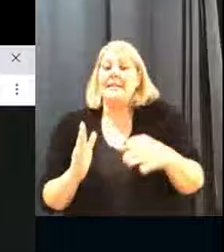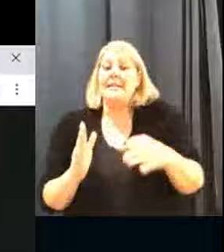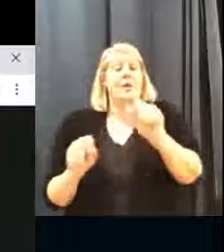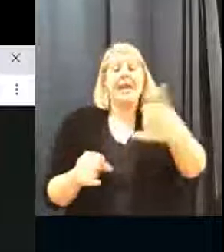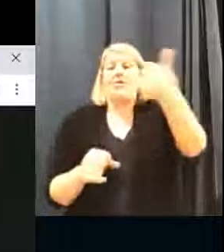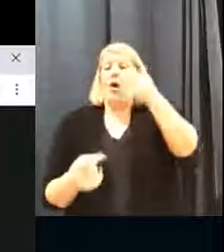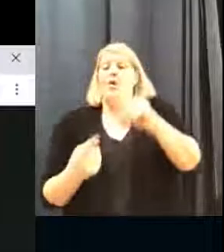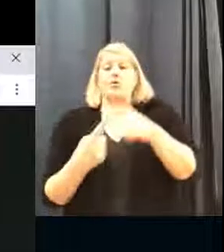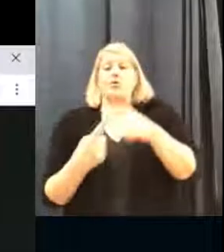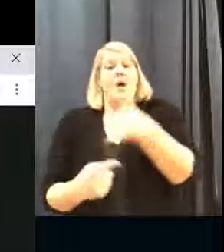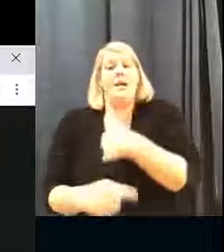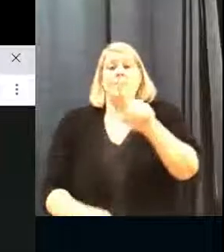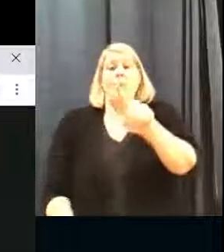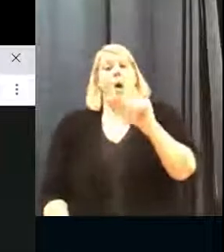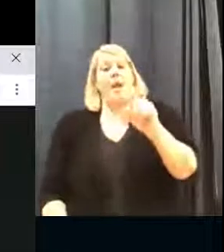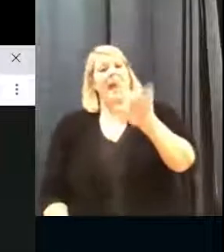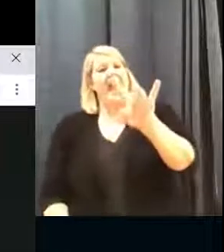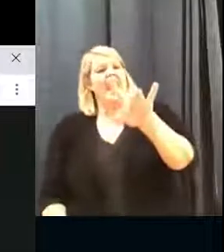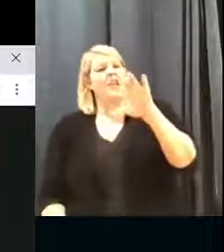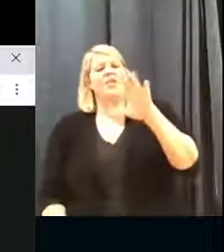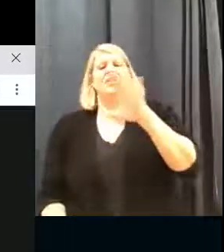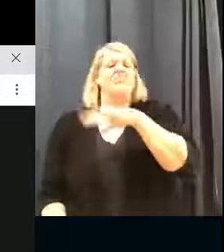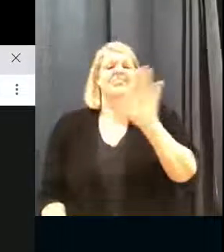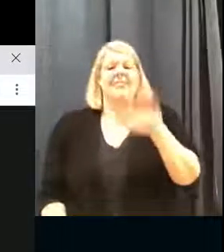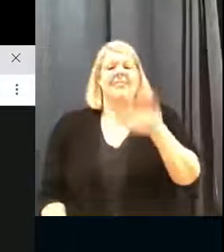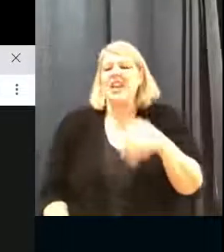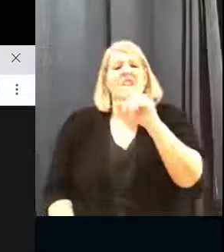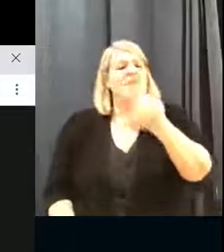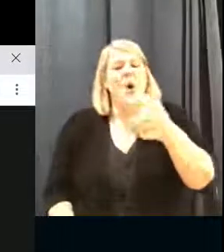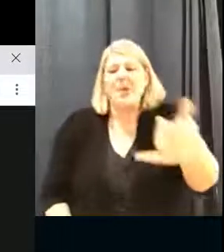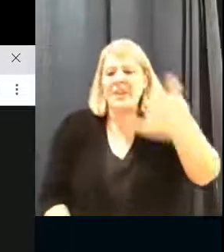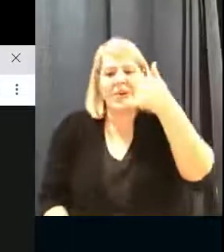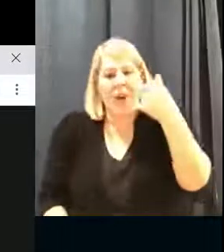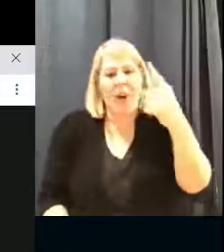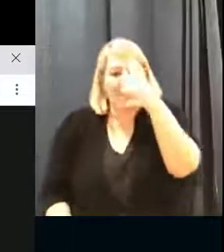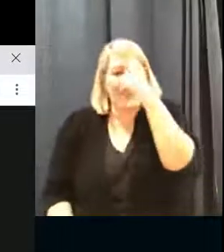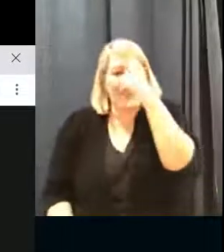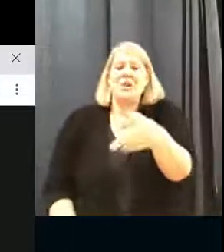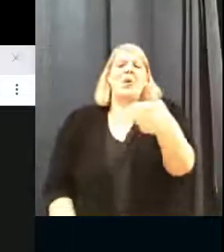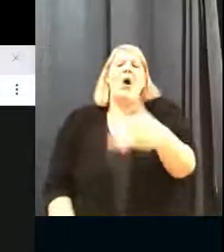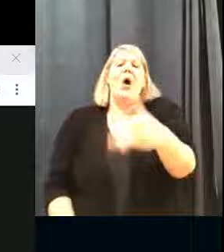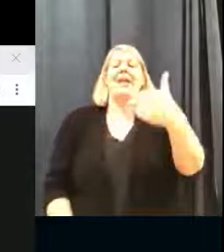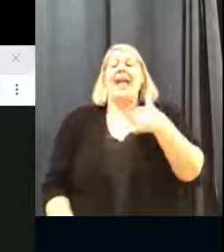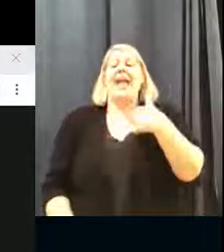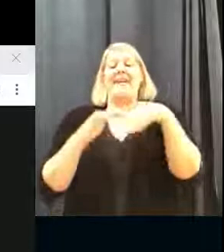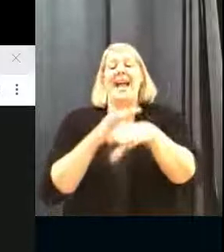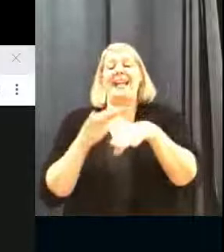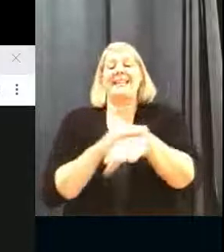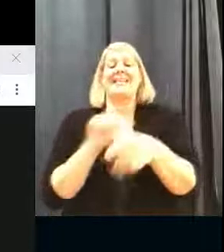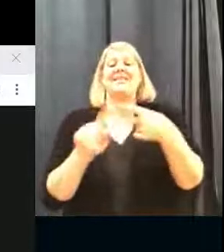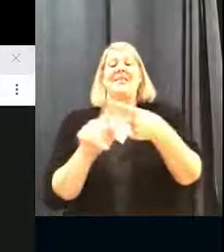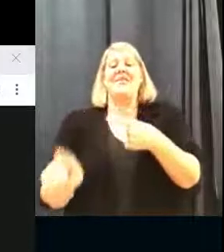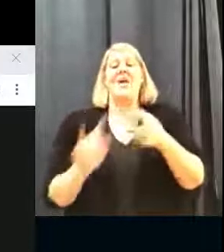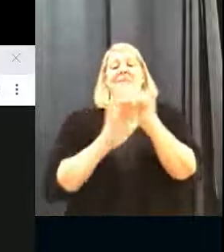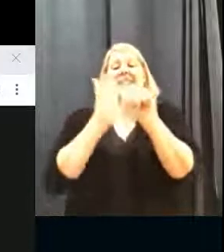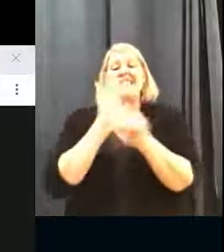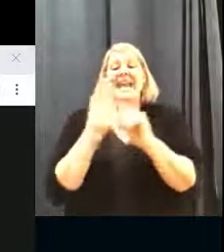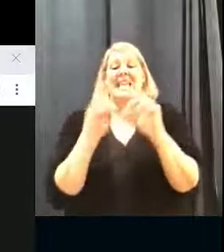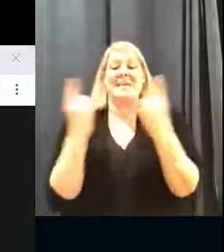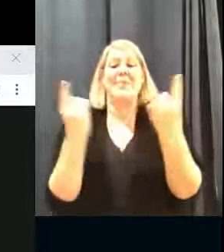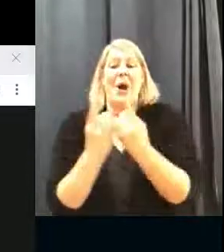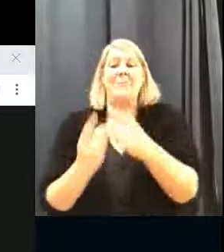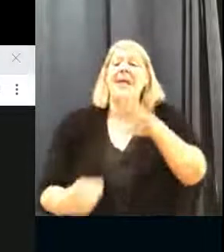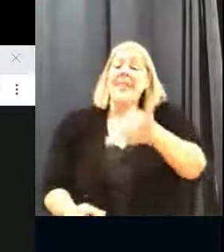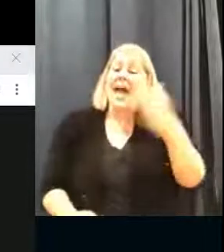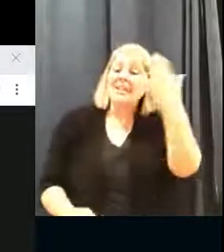1-800-3... Okay, you don't need to call us because you already have access courtesy of the State Department. So that's why I stopped it a little bit